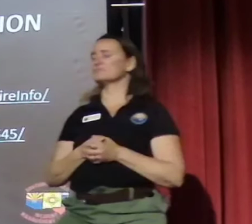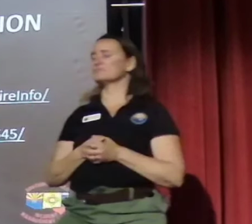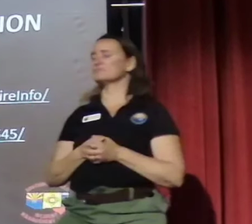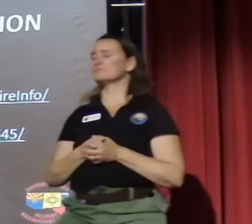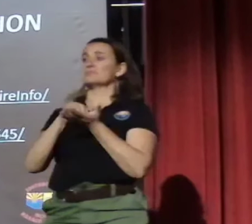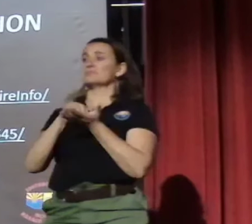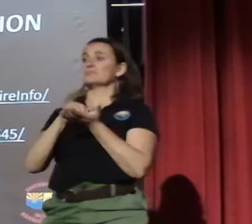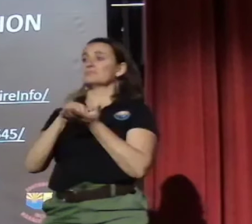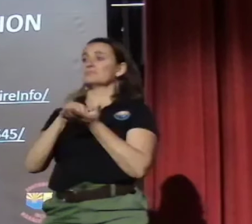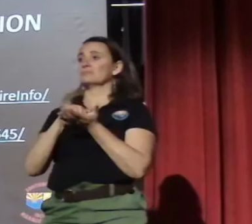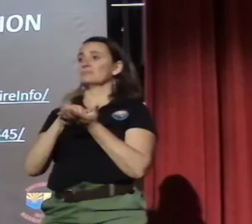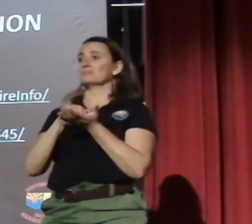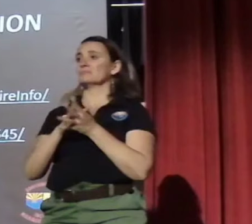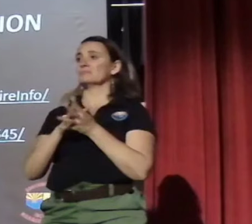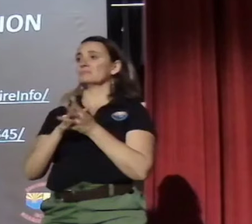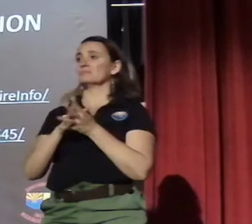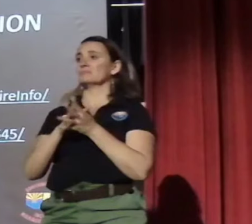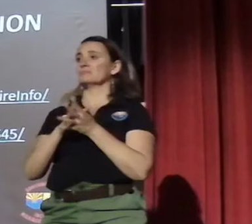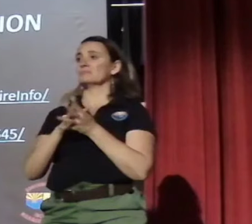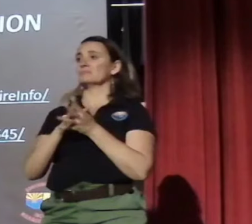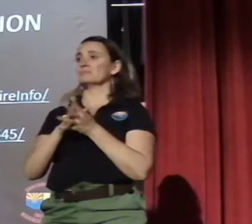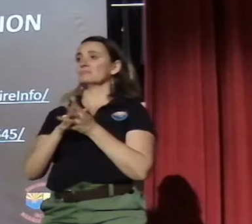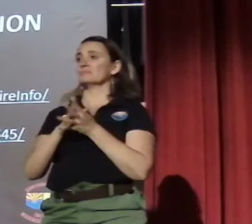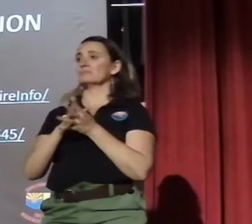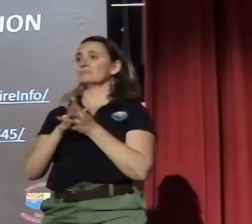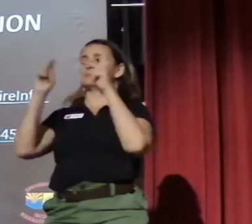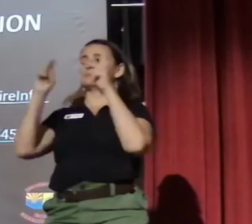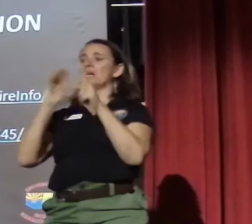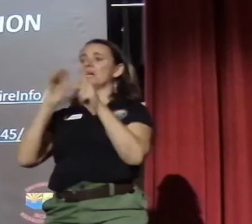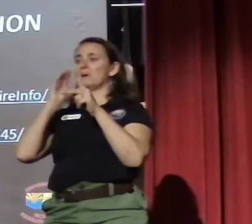do we have an idea of when we'll be able to go back to our homes?